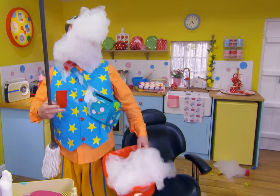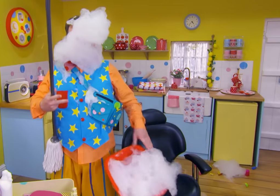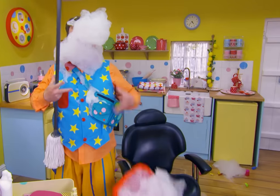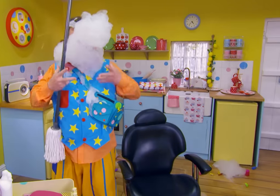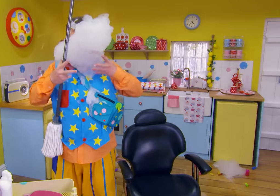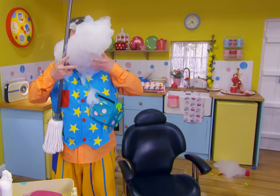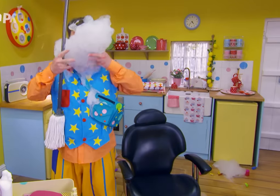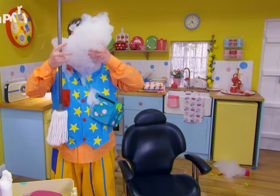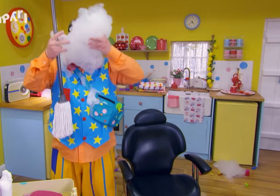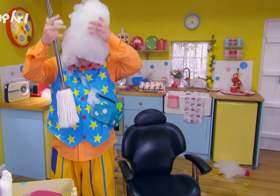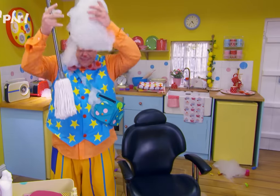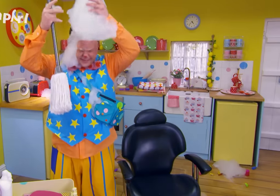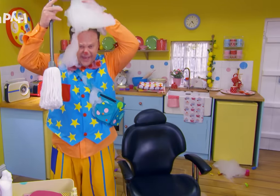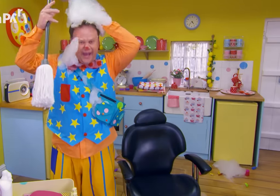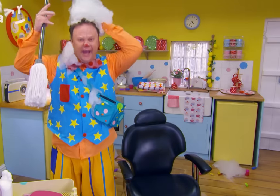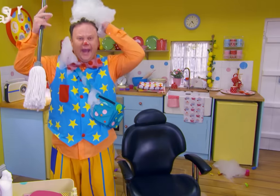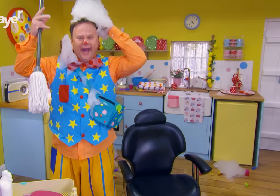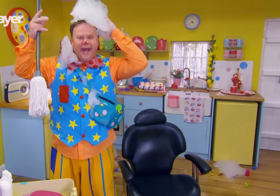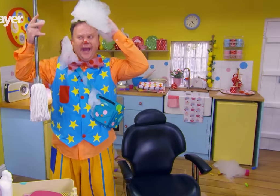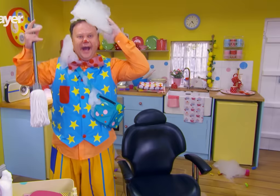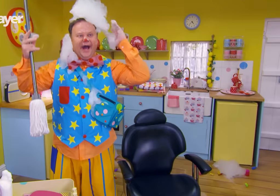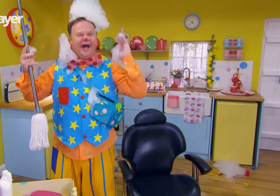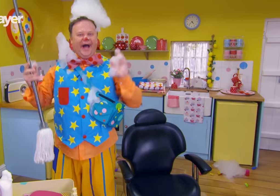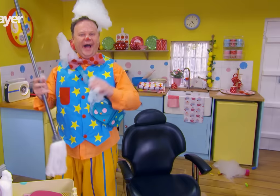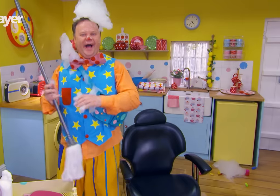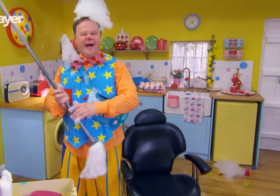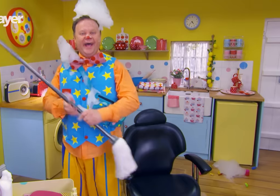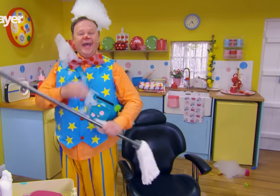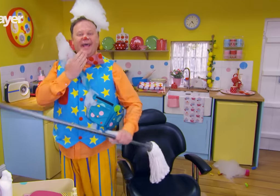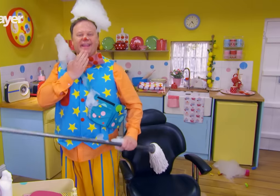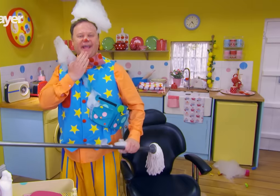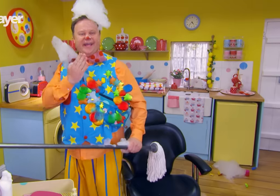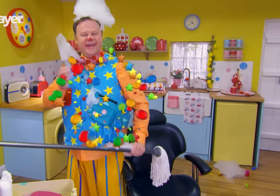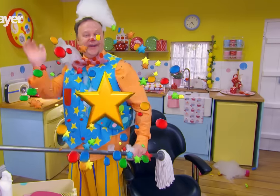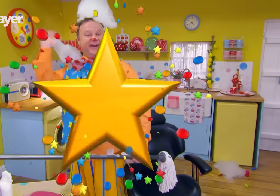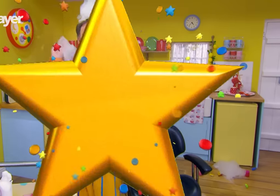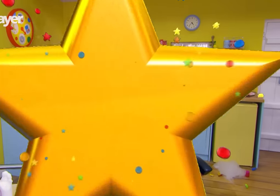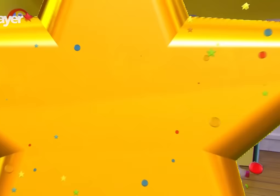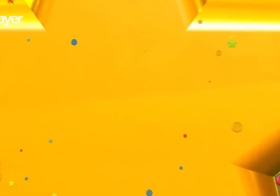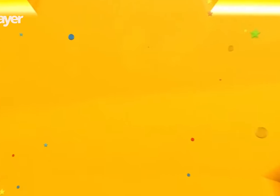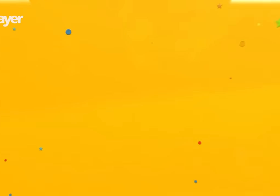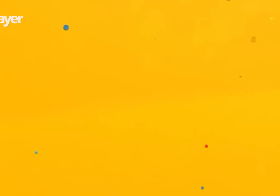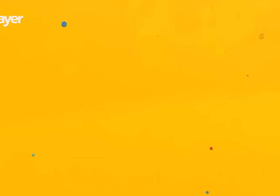We like your new bubbly hair, Mr. Tumble. Thank you.